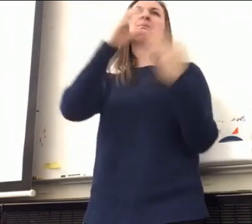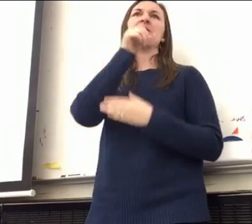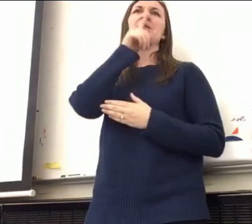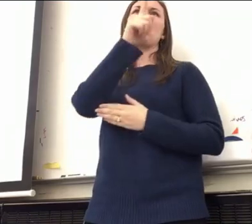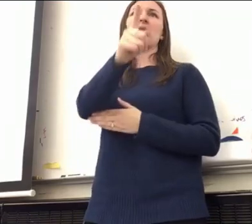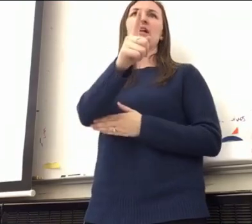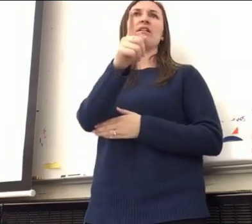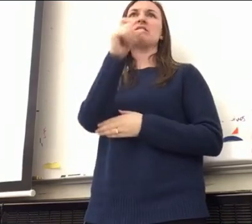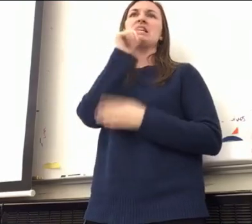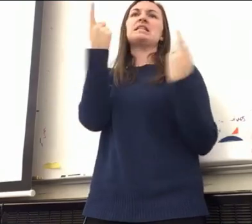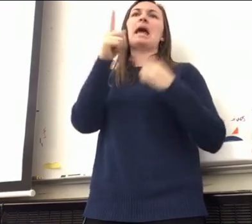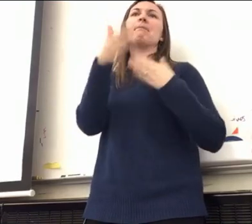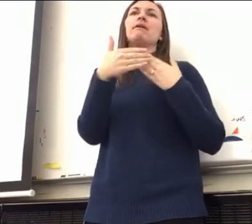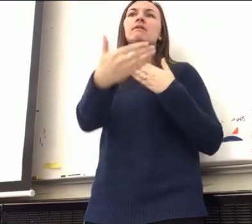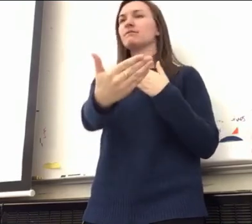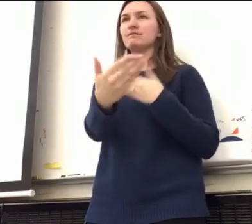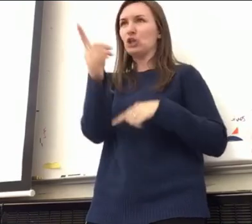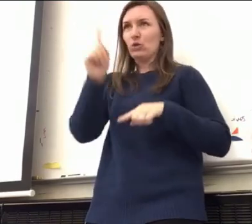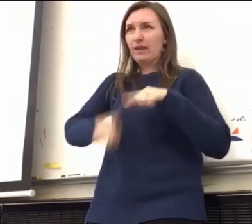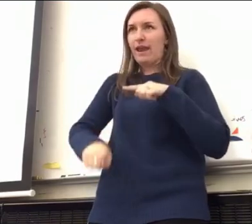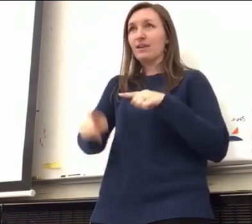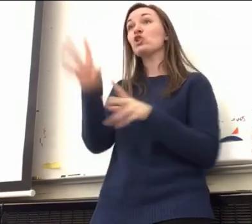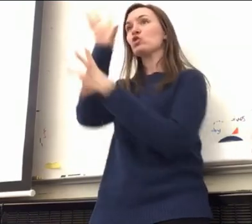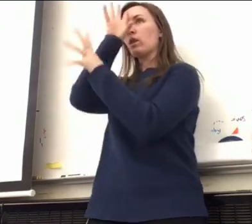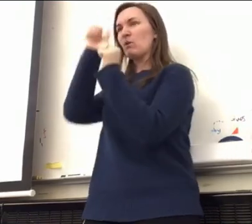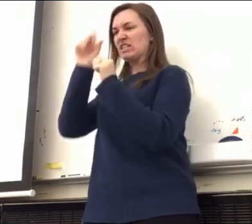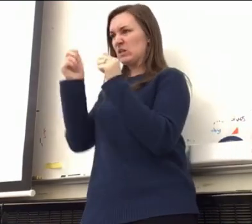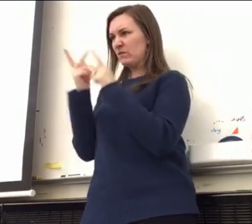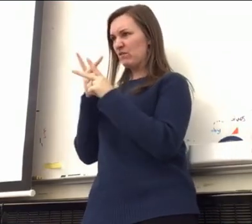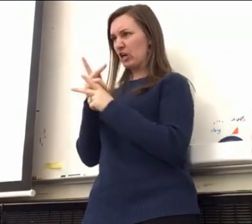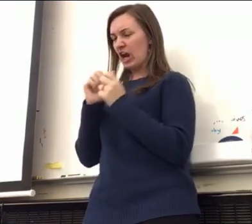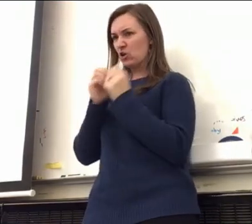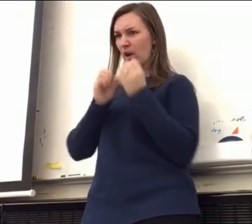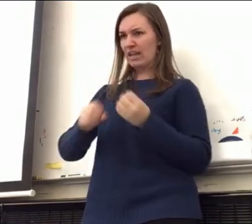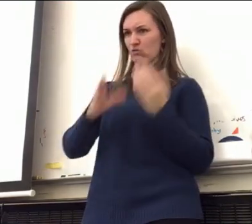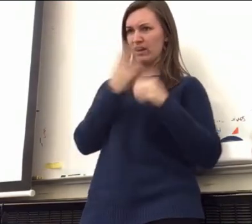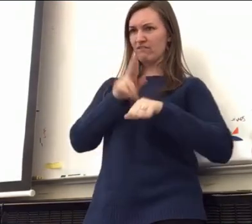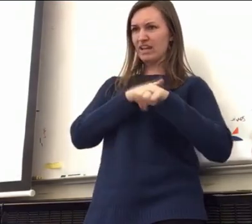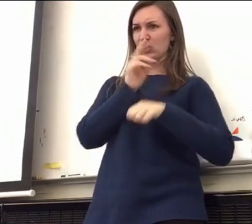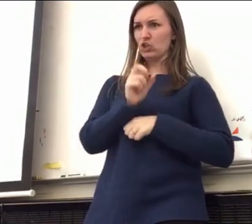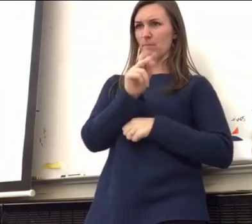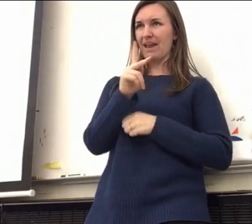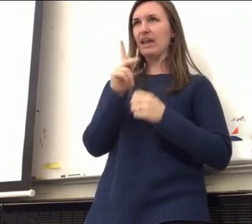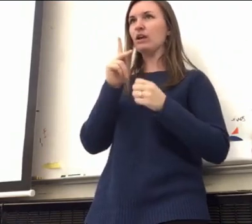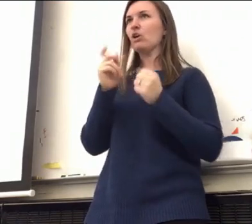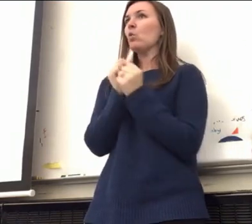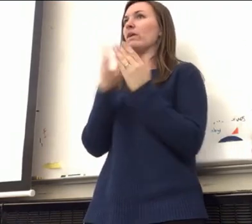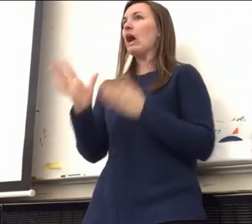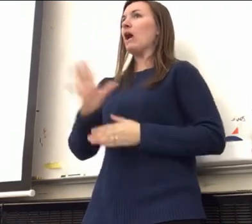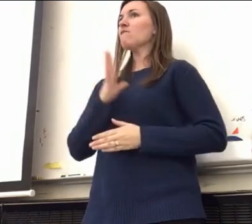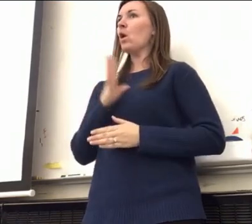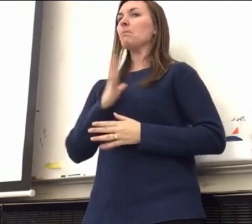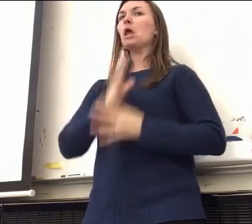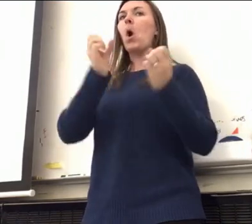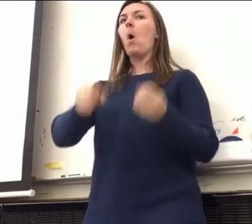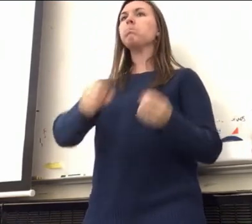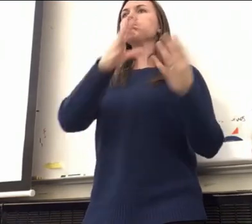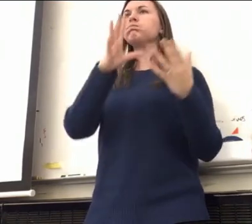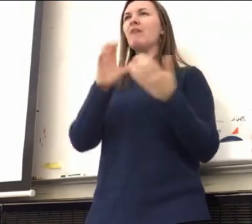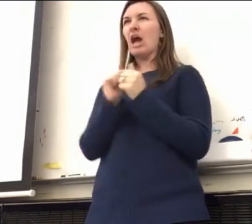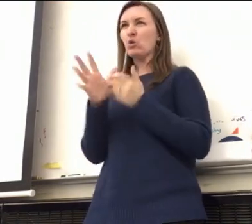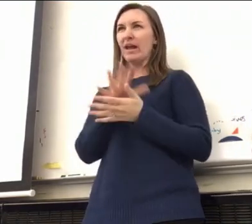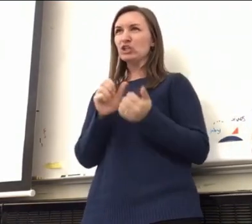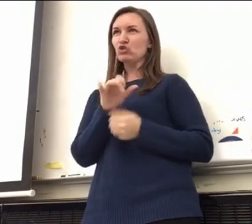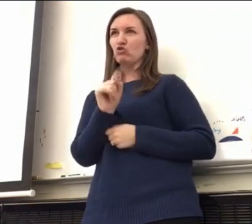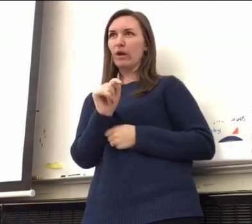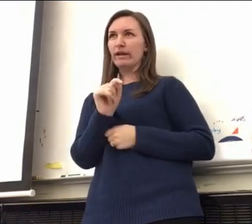So Andrew Jackson has to figure out a way to eliminate the national bank without actually eliminating the national bank. How can you destroy something